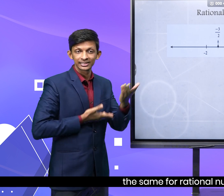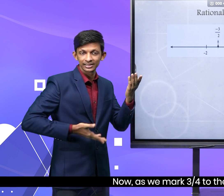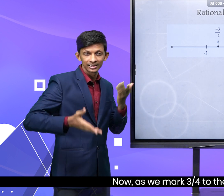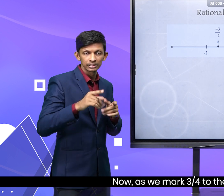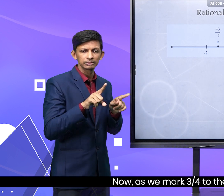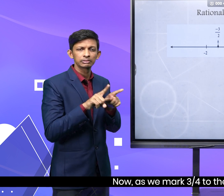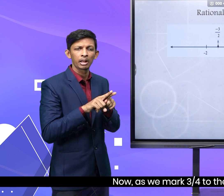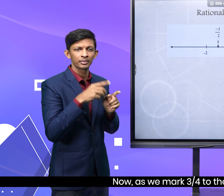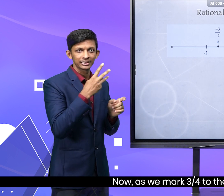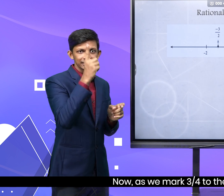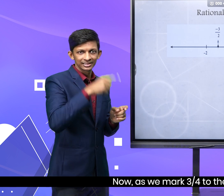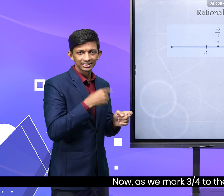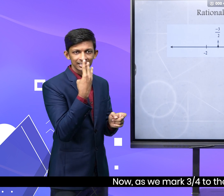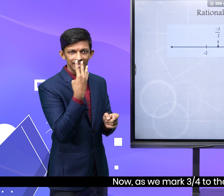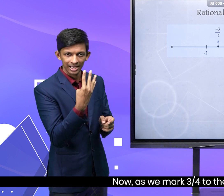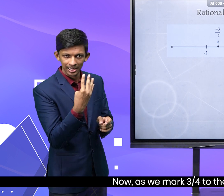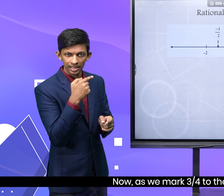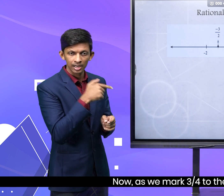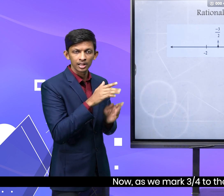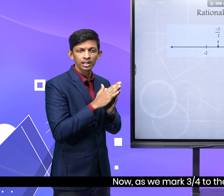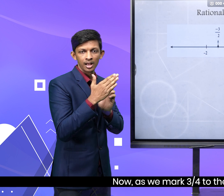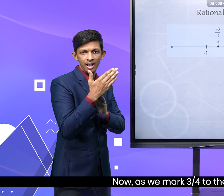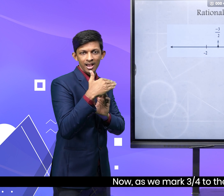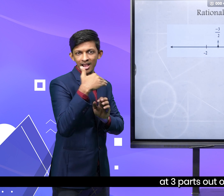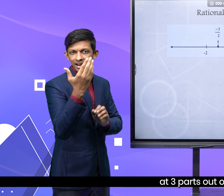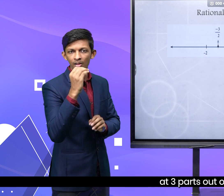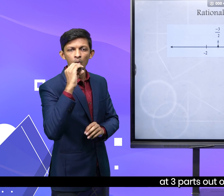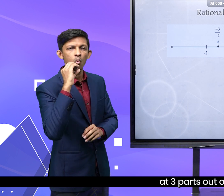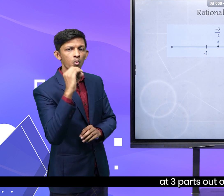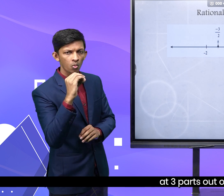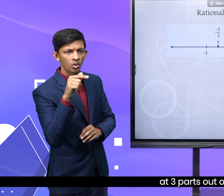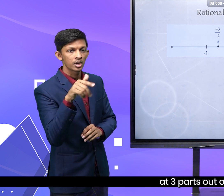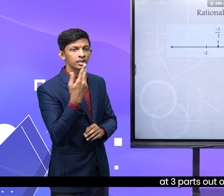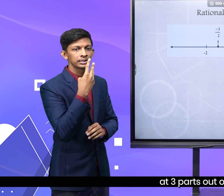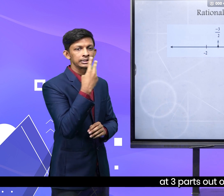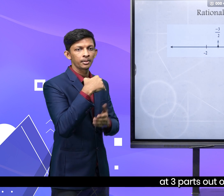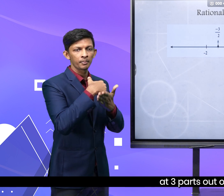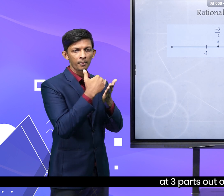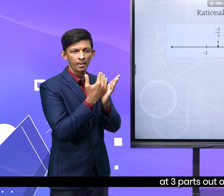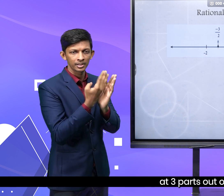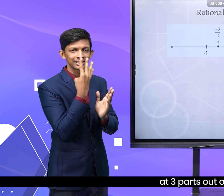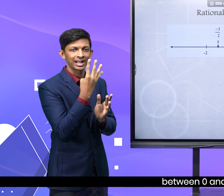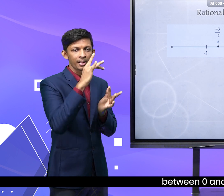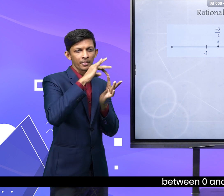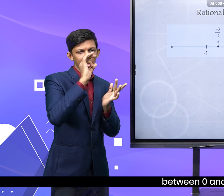Now, as we mark 3 by 4 to the right of 0 at 3 parts out of 4 between 0 and